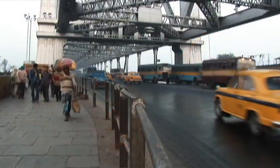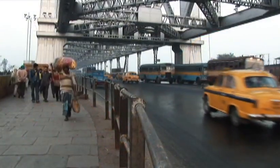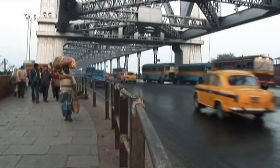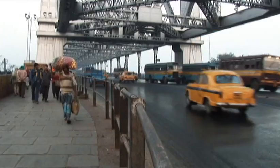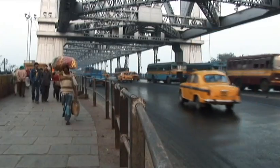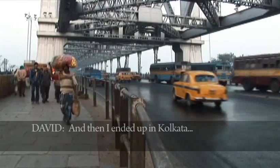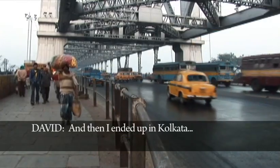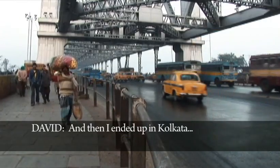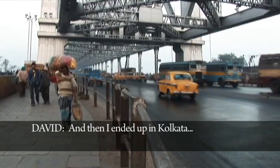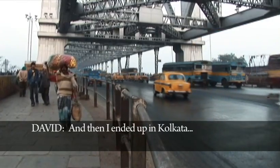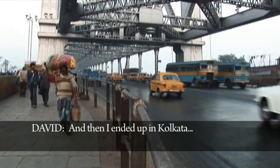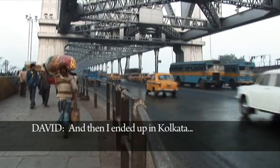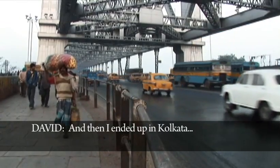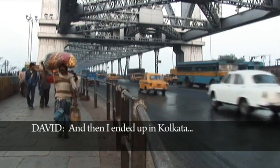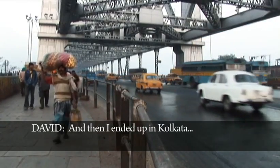And then I ended up in Kolkata,